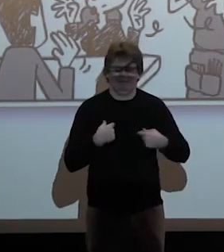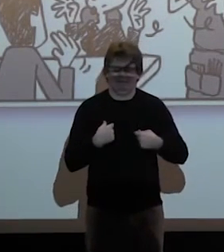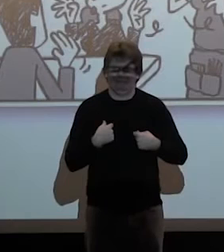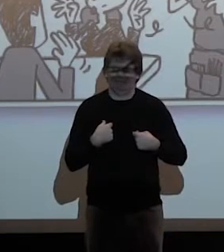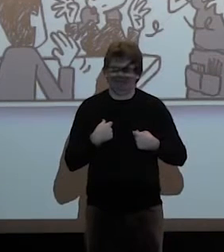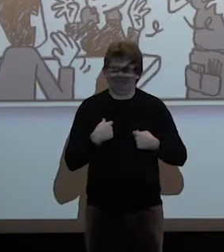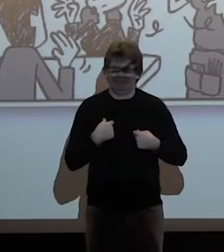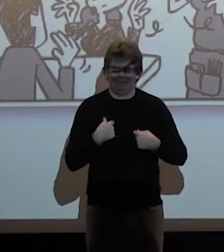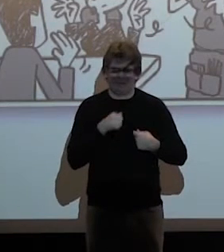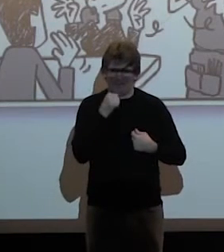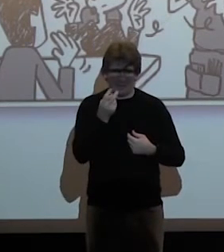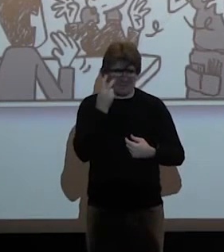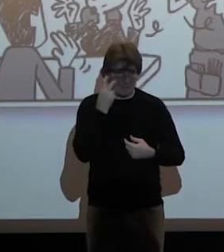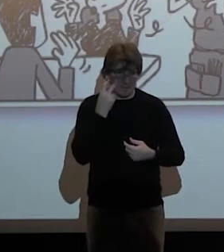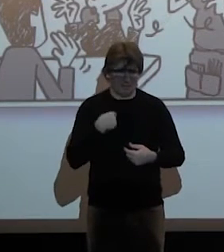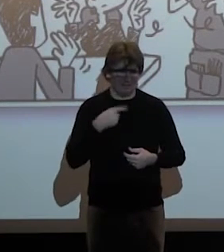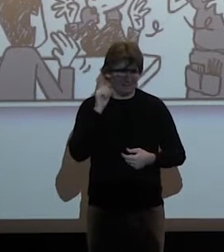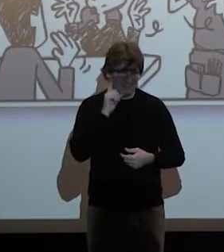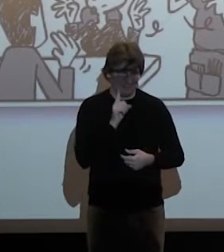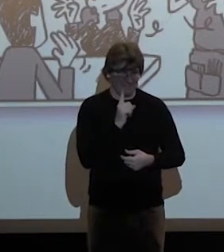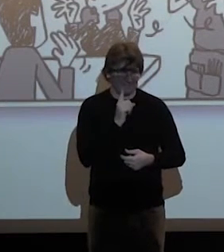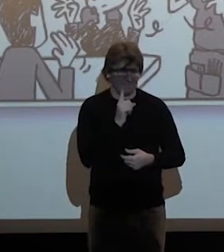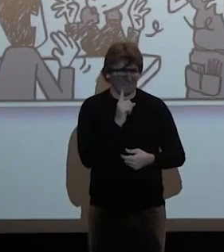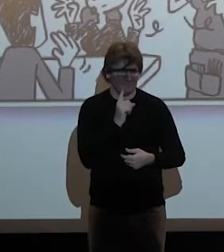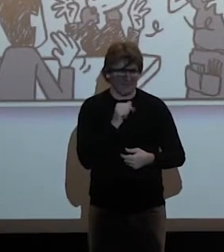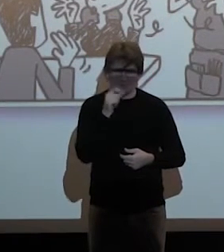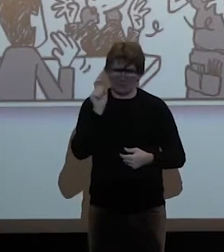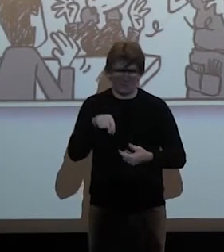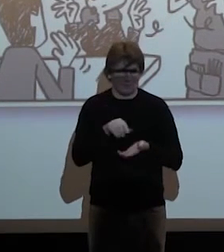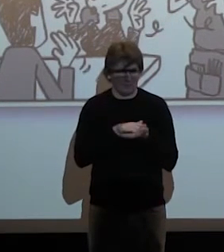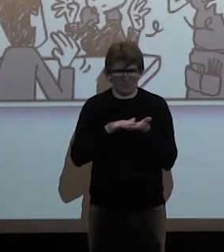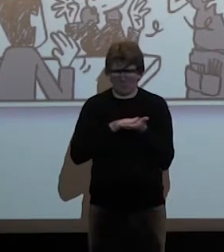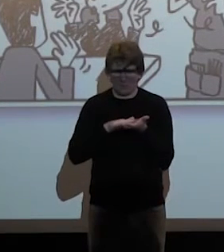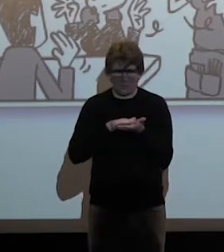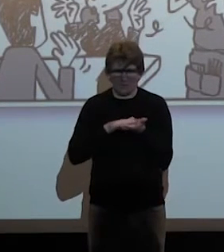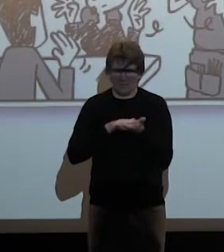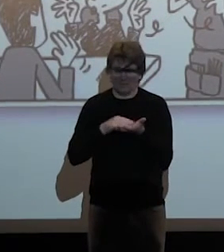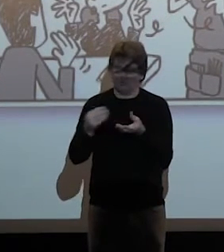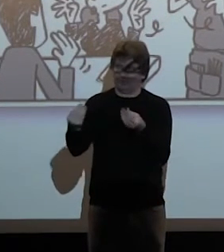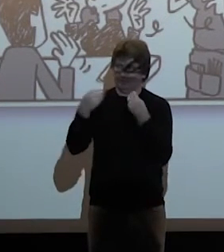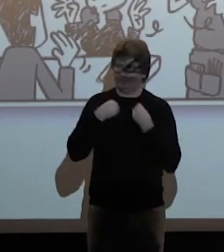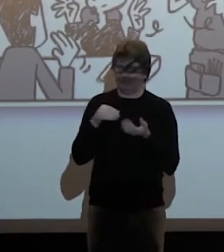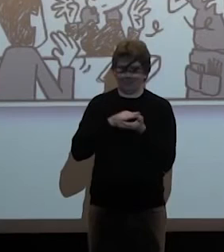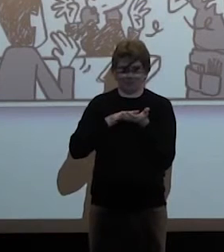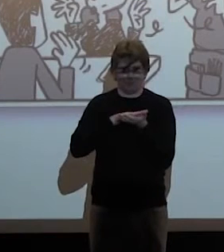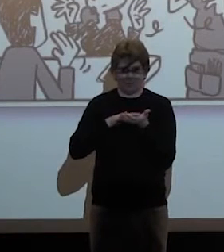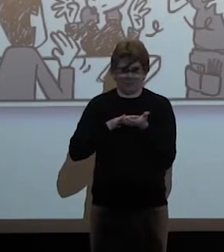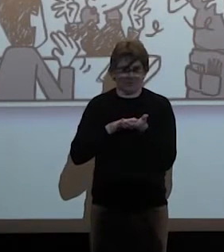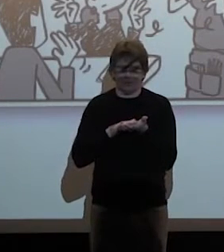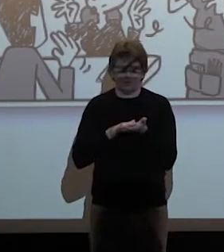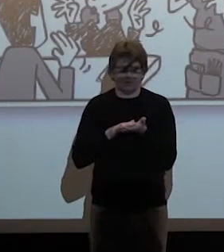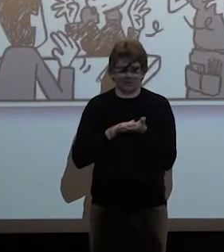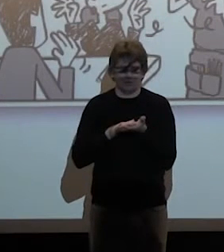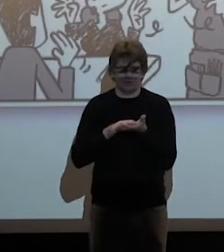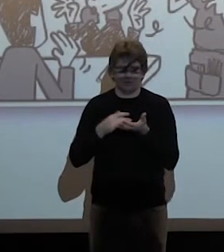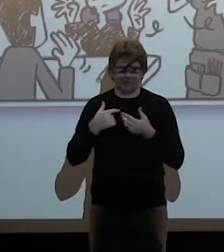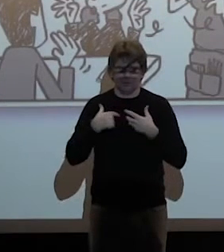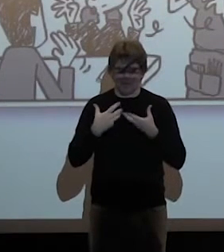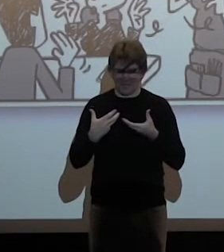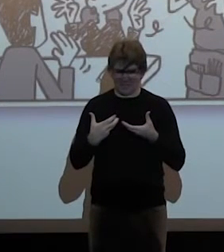when I don't see people thinking with their neocortex. I'm not blind, I'm deaf, but if I go to a restaurant, I still get